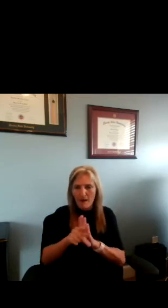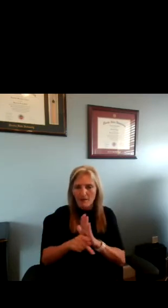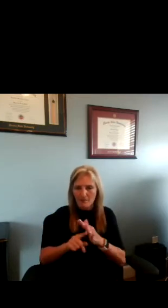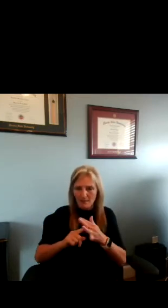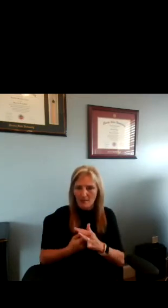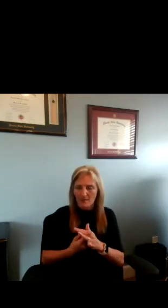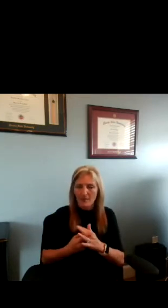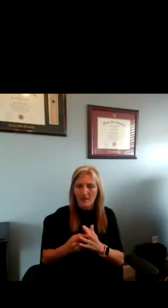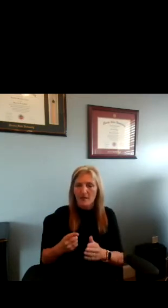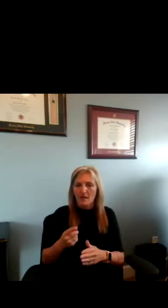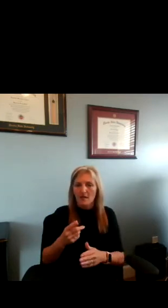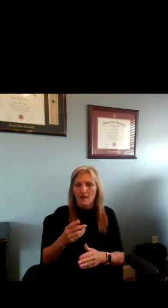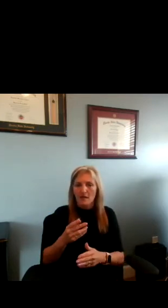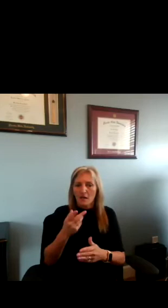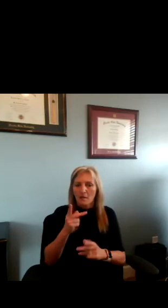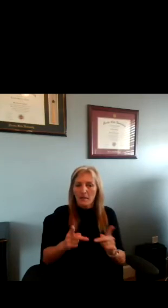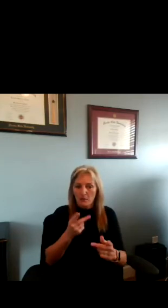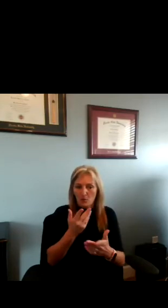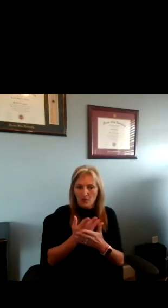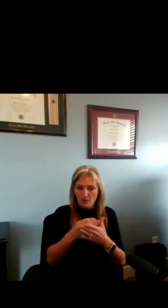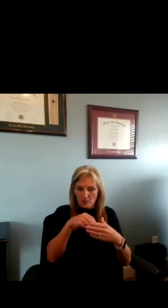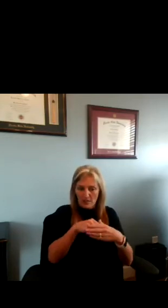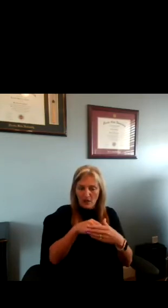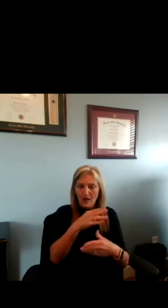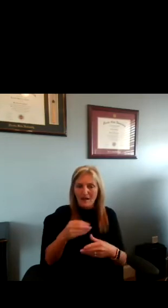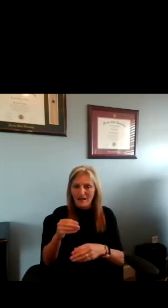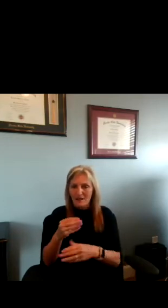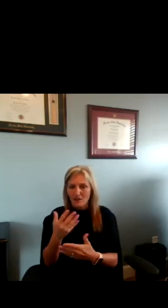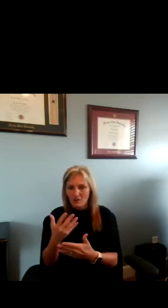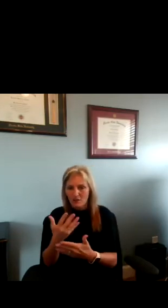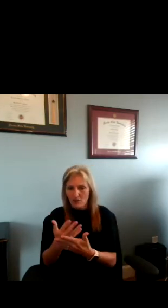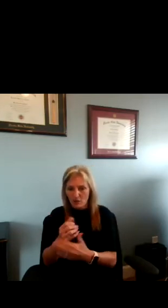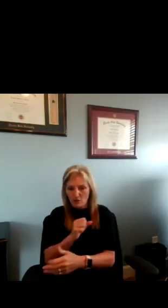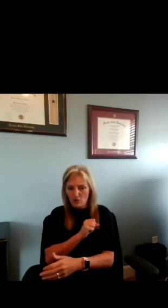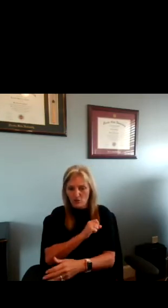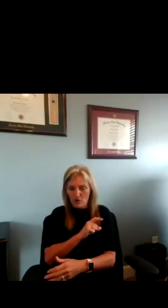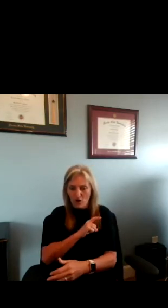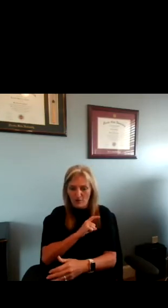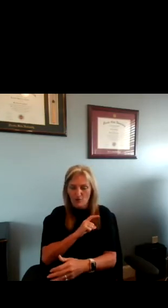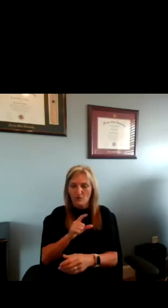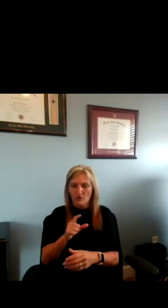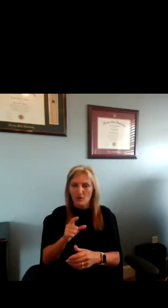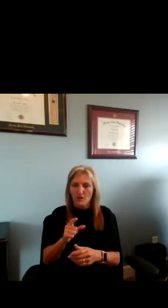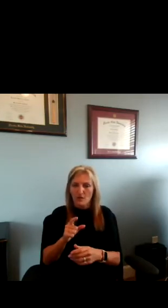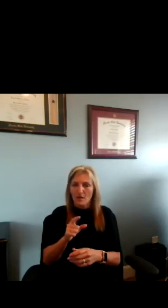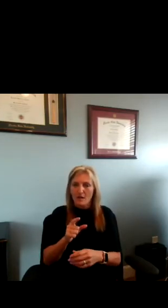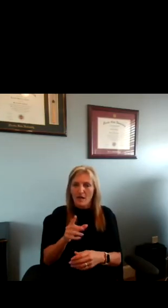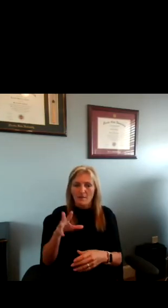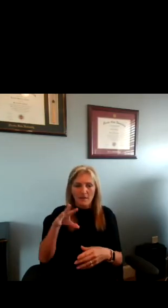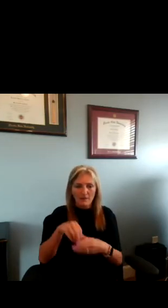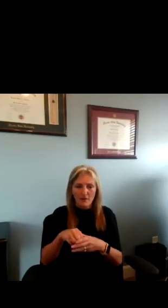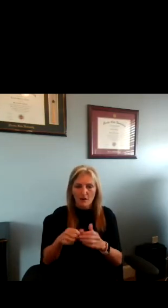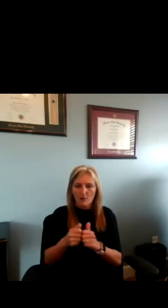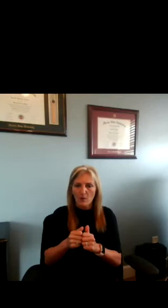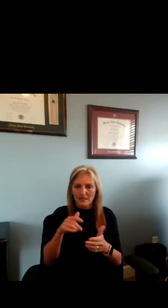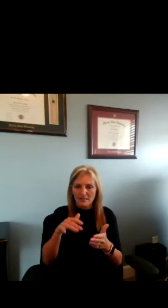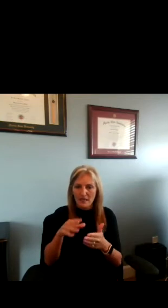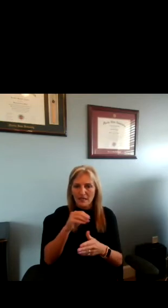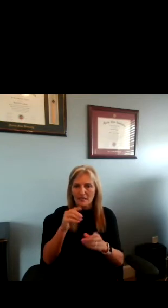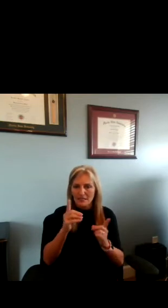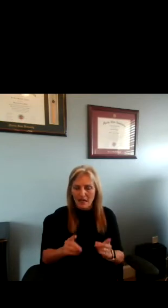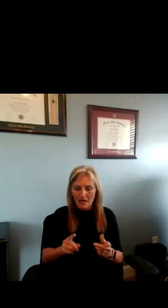of incarcerated people, as well as correctional officers, have weighed in on every aspect of study design,